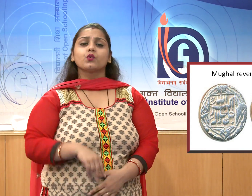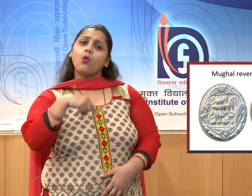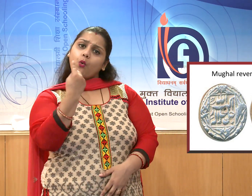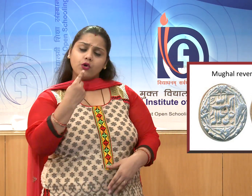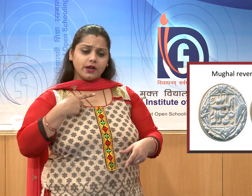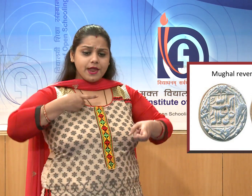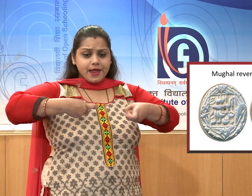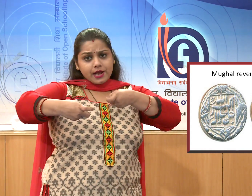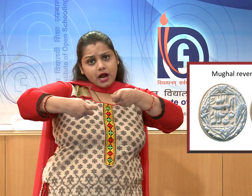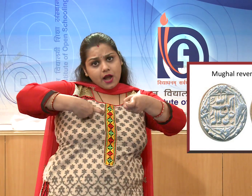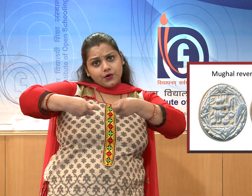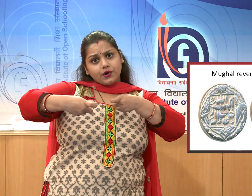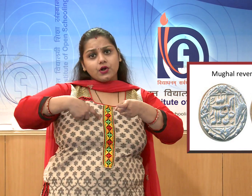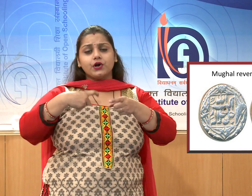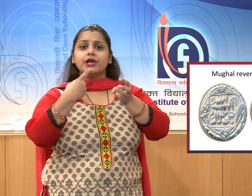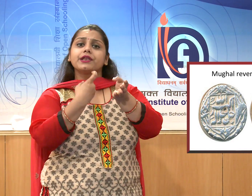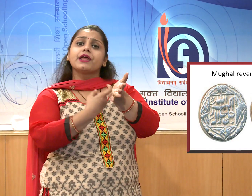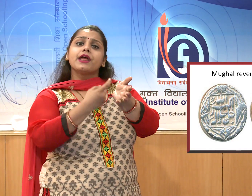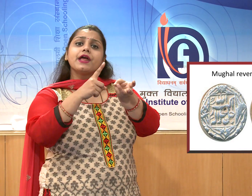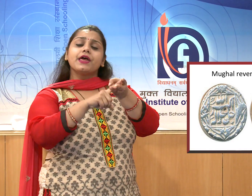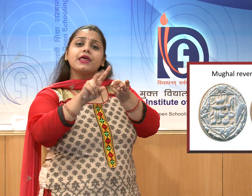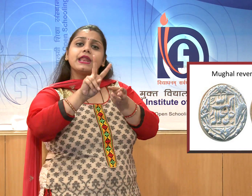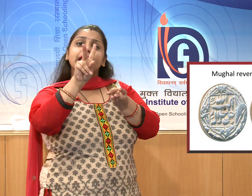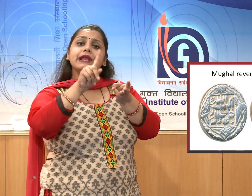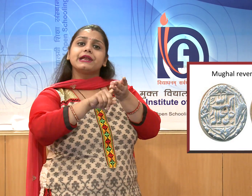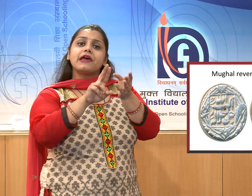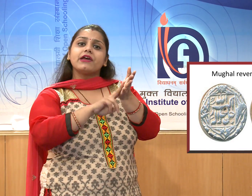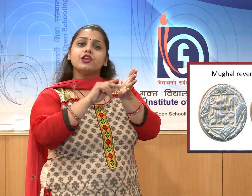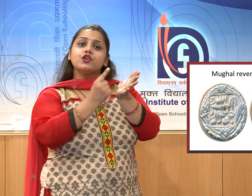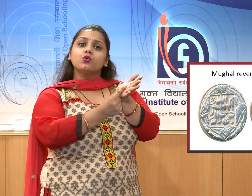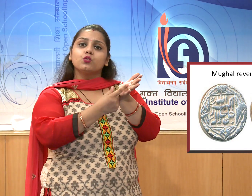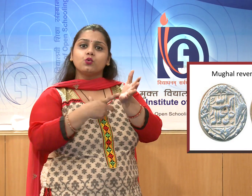only control over the revenue collected from them.